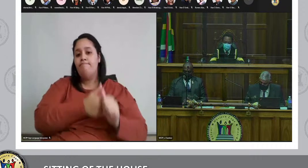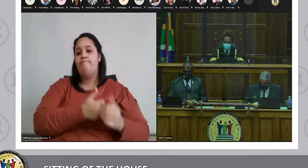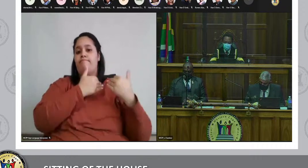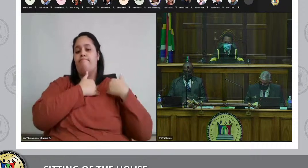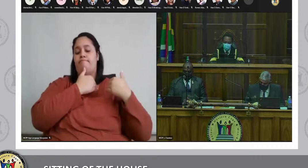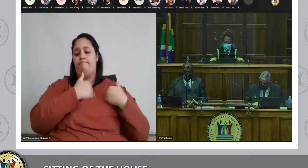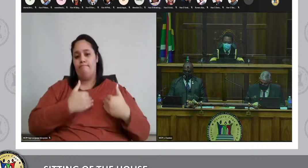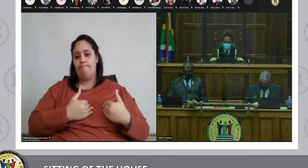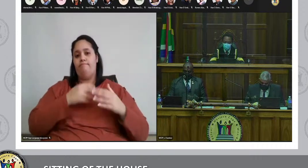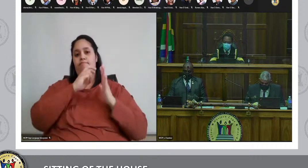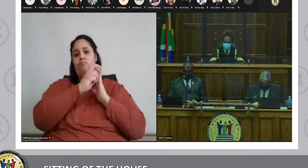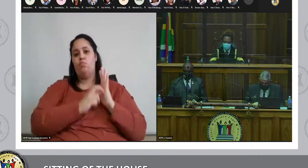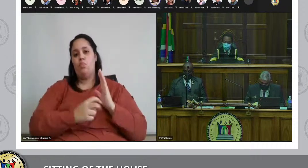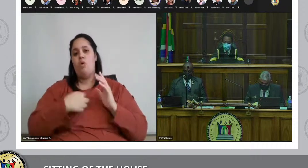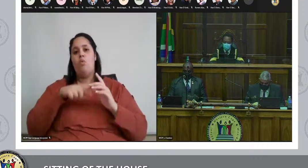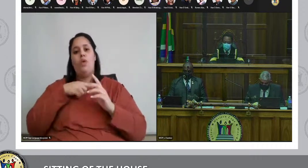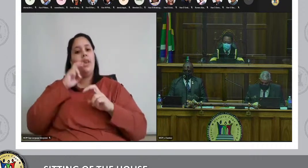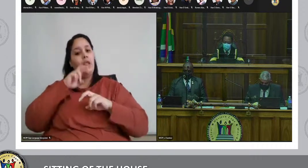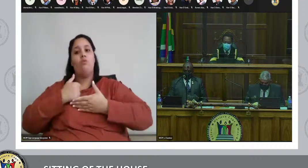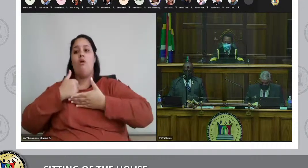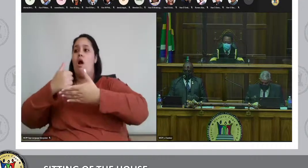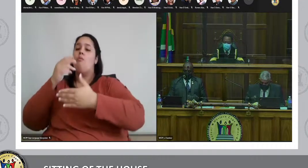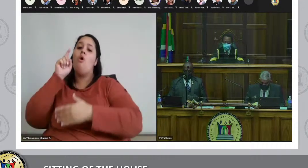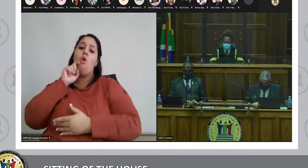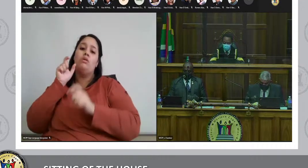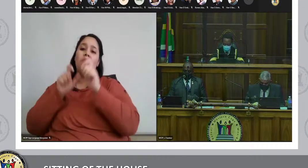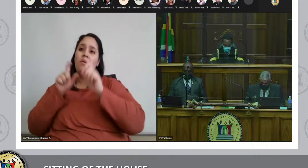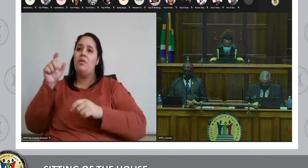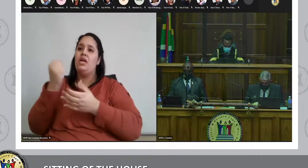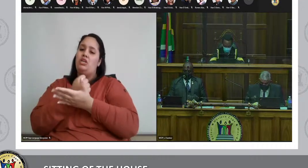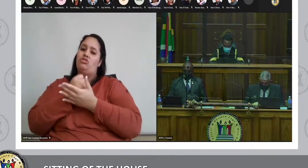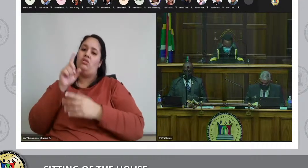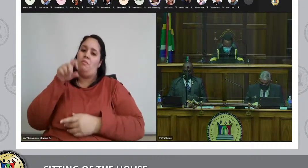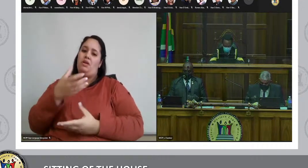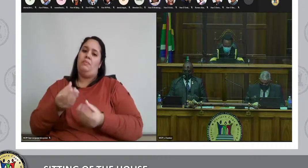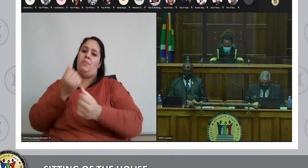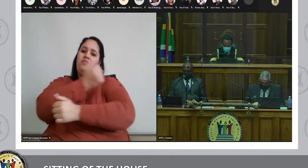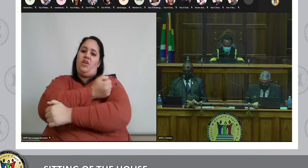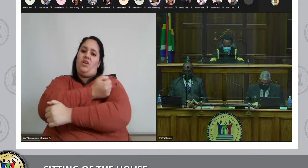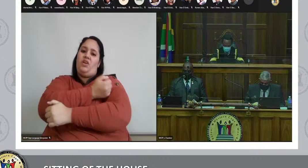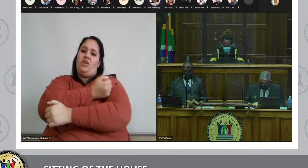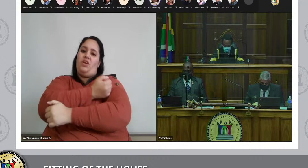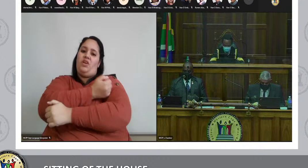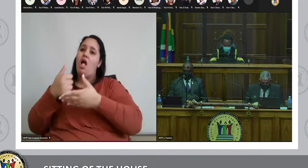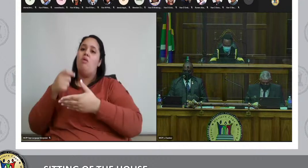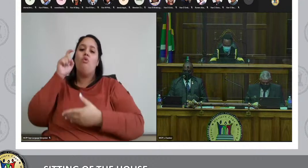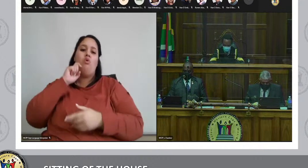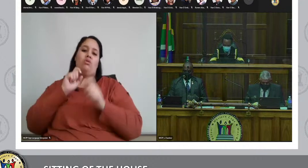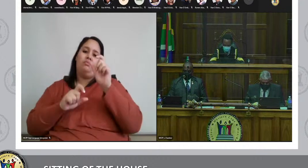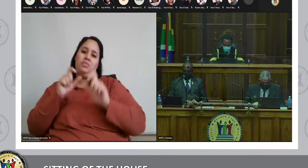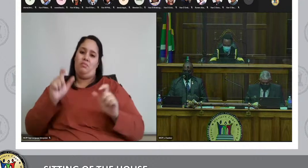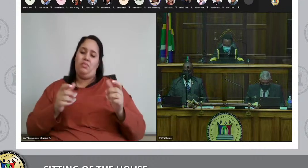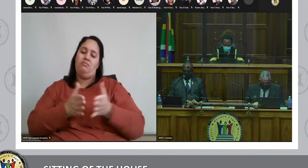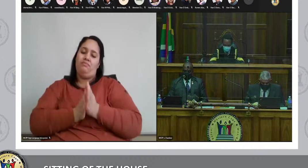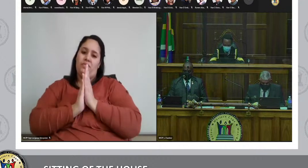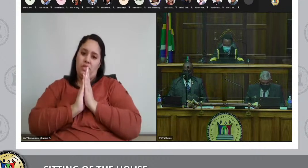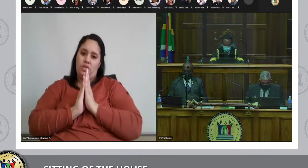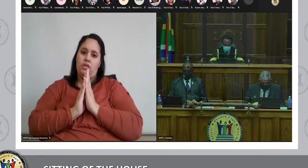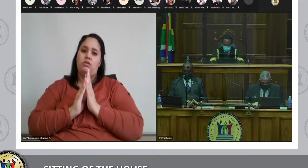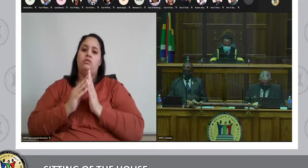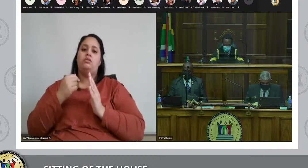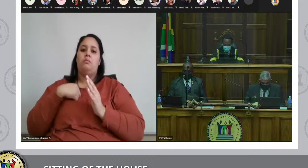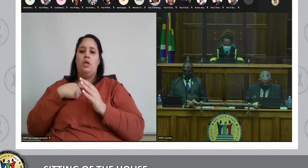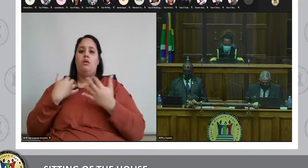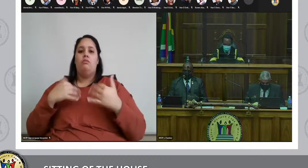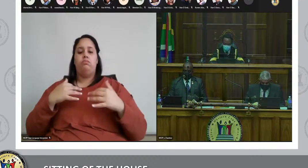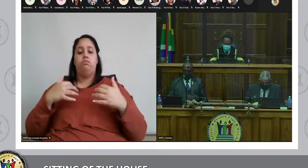protocol. We need to assist our elderly to register for vaccination. So help ons ou mense asseblief. I am